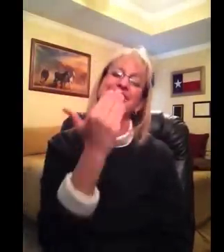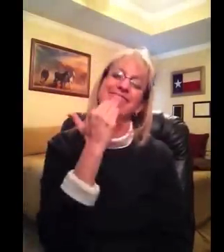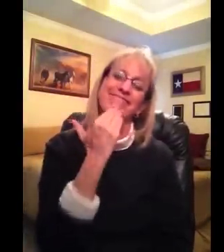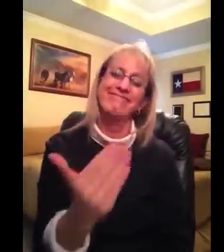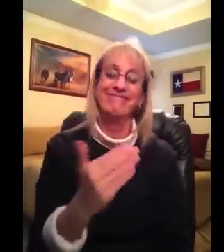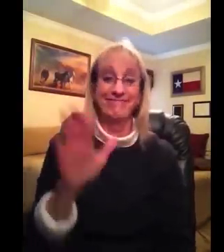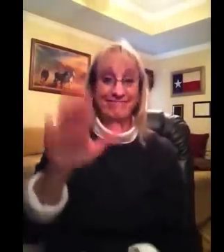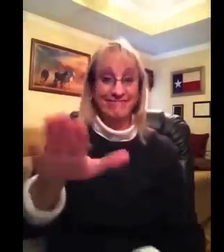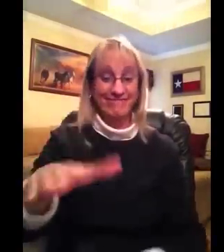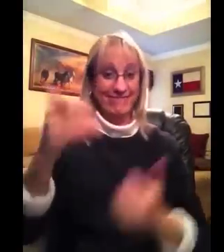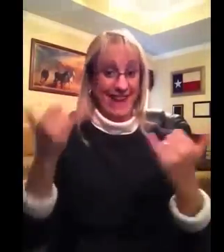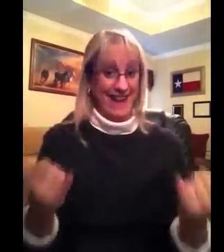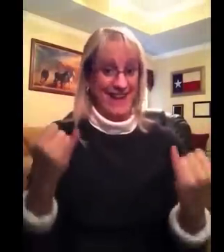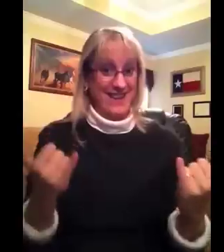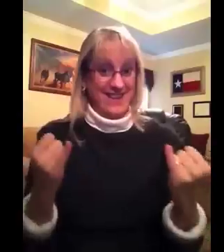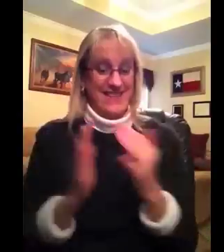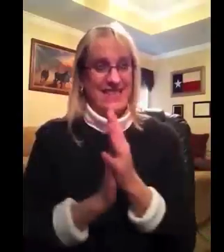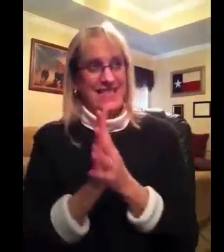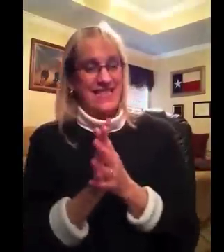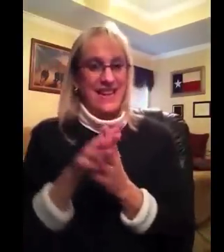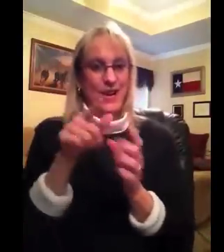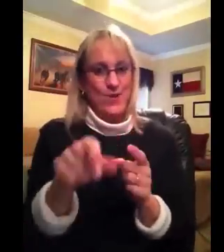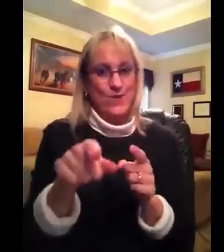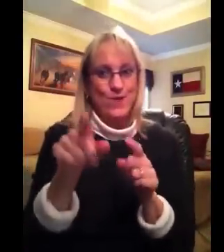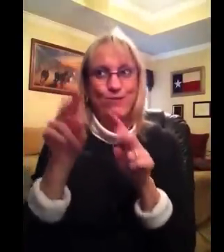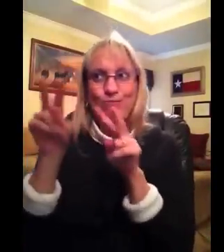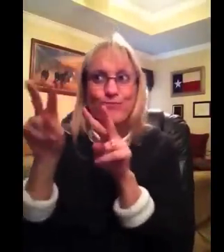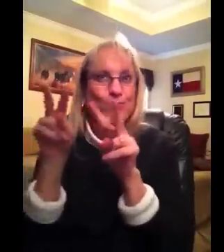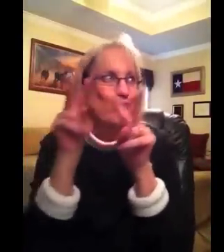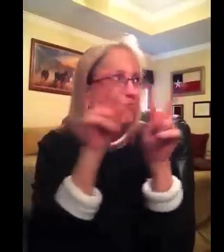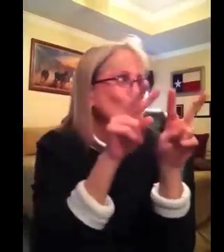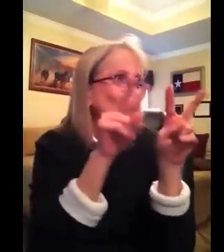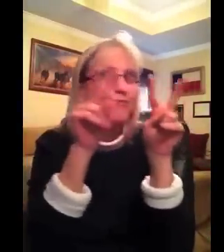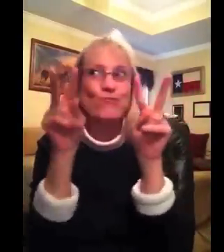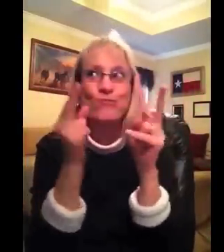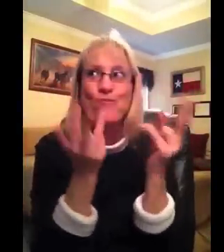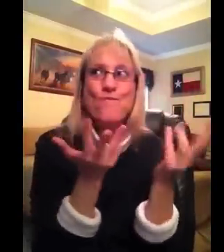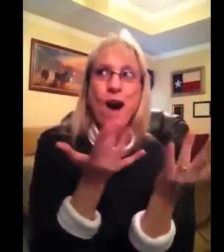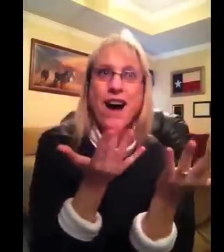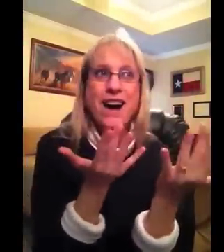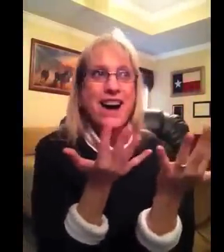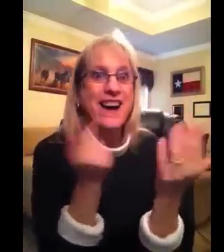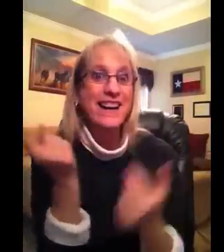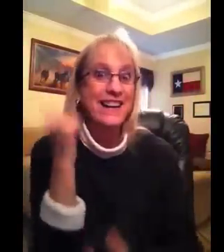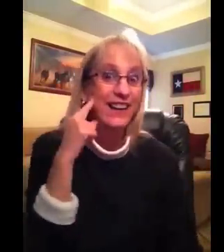again. Now, keep your eyes open for some very good news